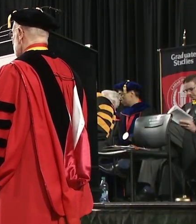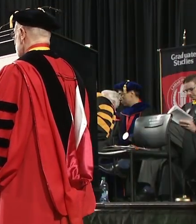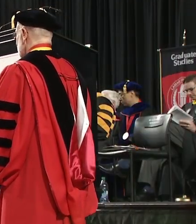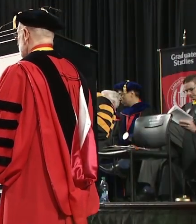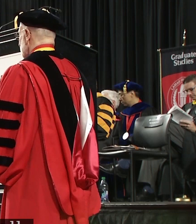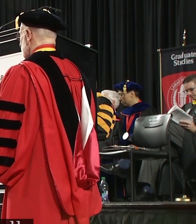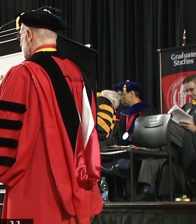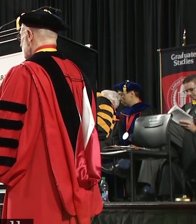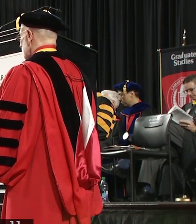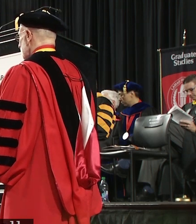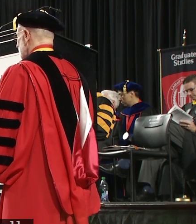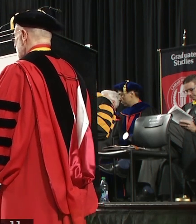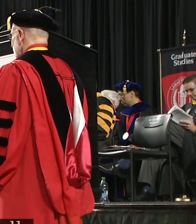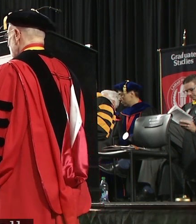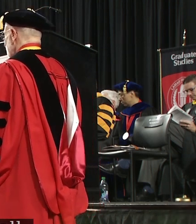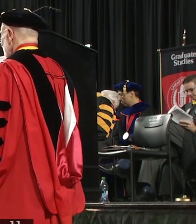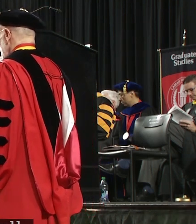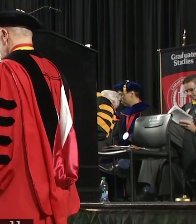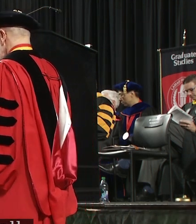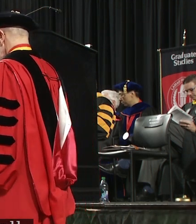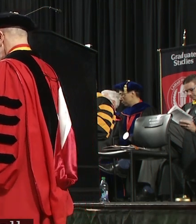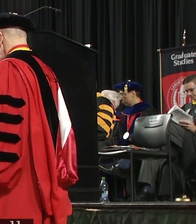Maria Rocha Lopez.